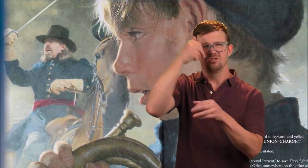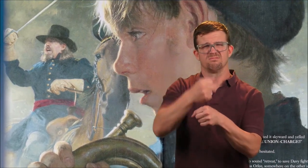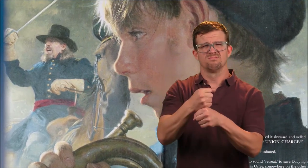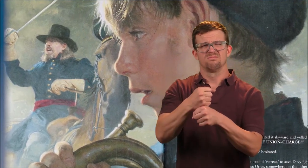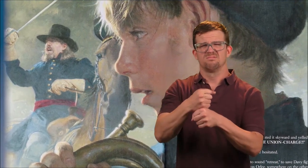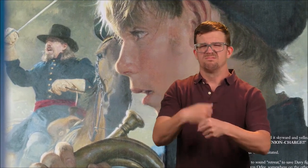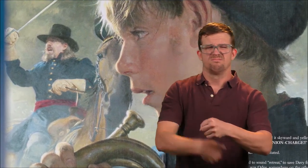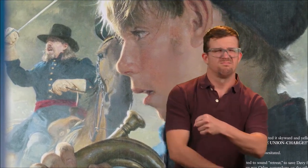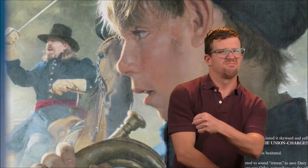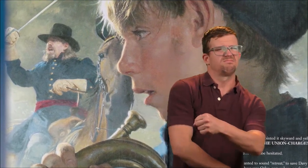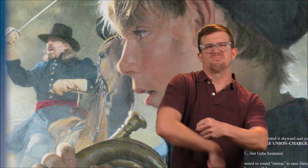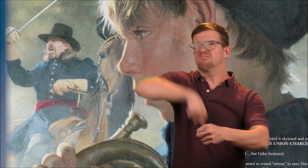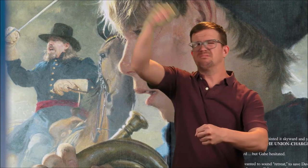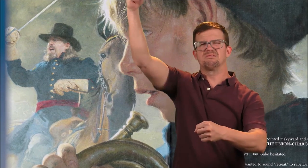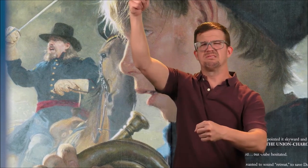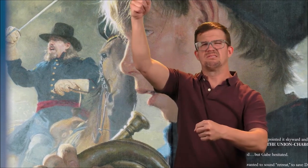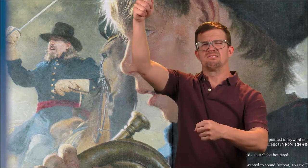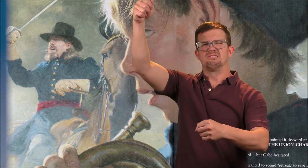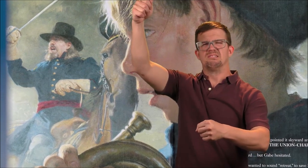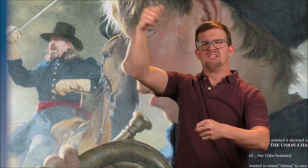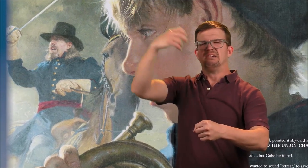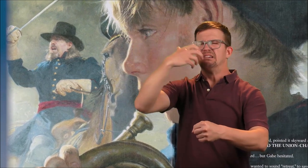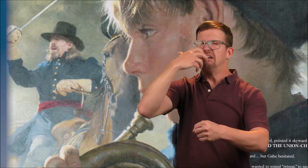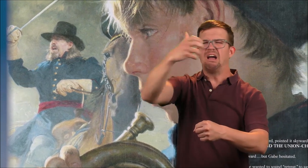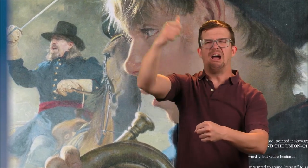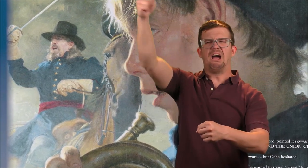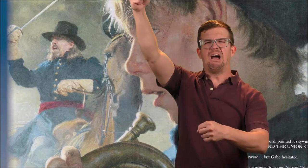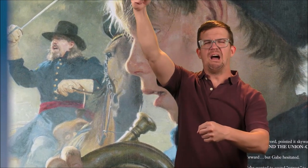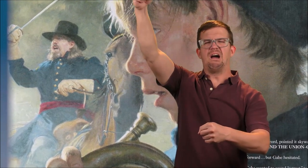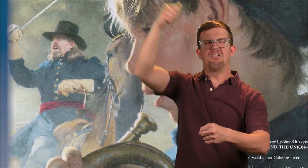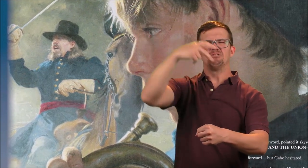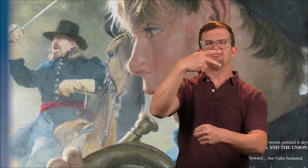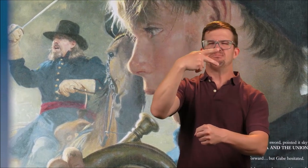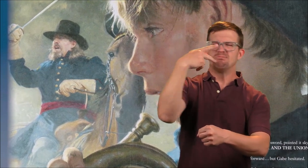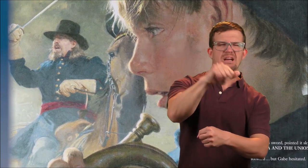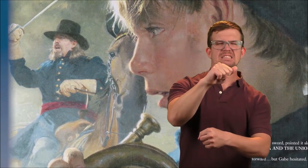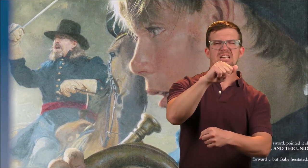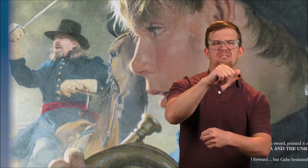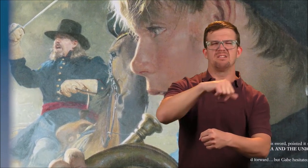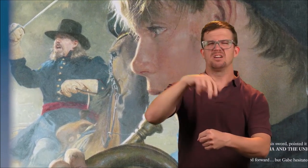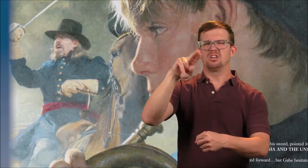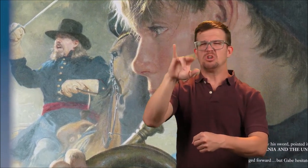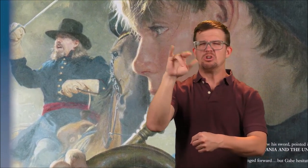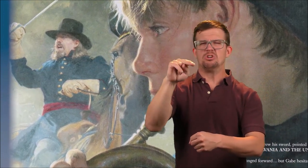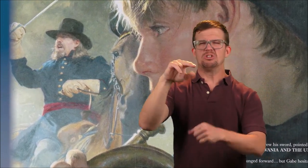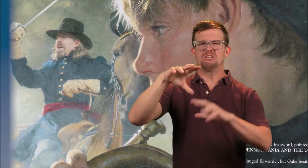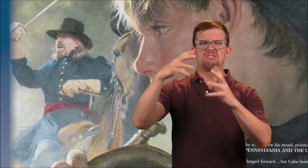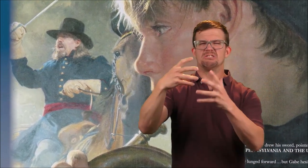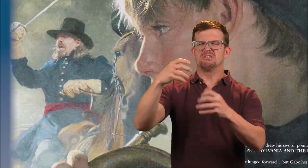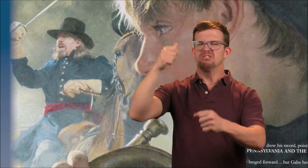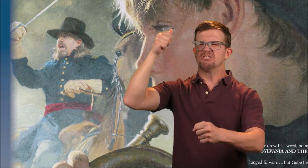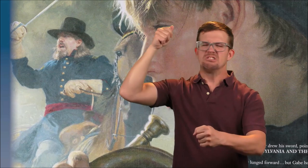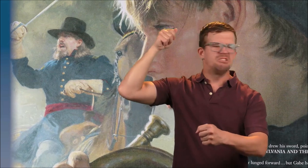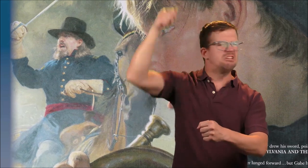Then the major drew his sword, pointed it skyward, and yelled, "For Pennsylvania and the